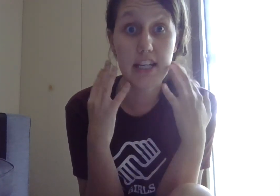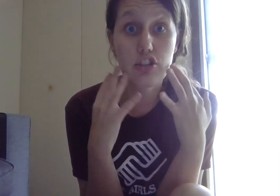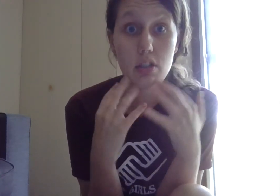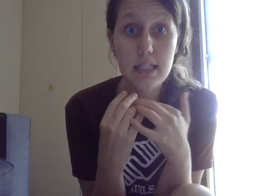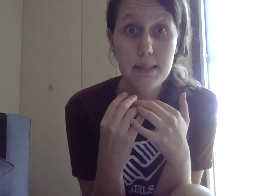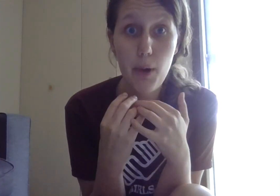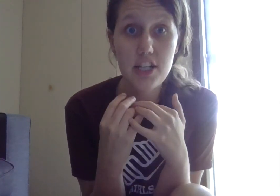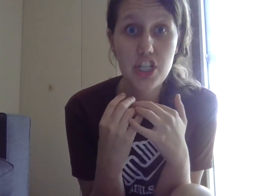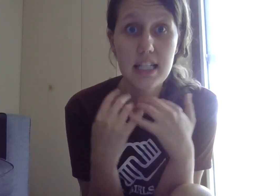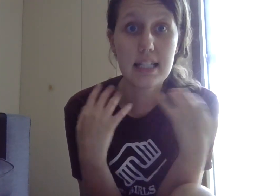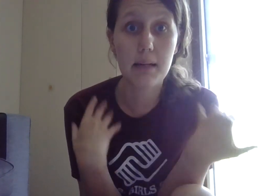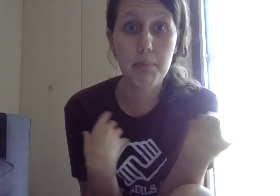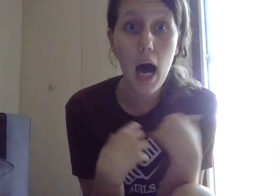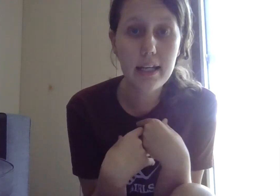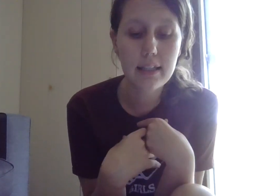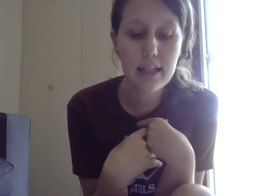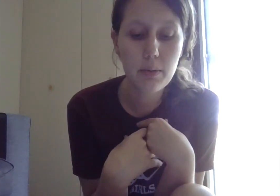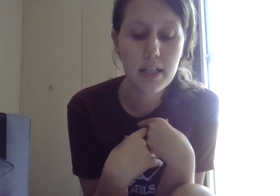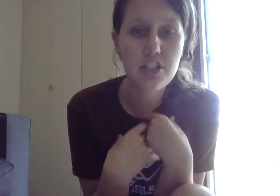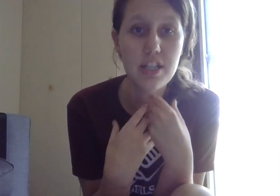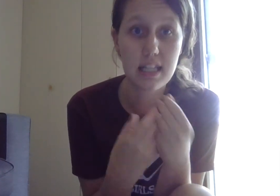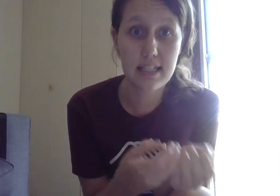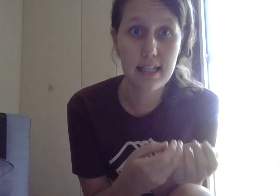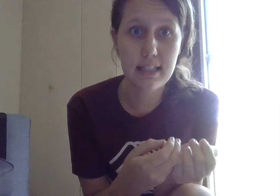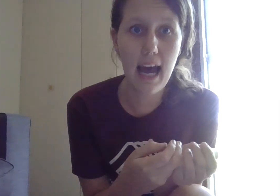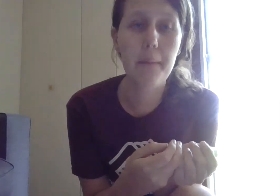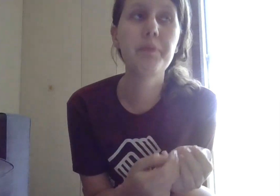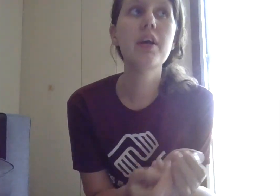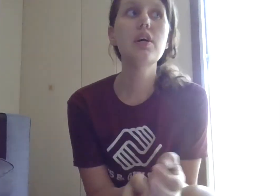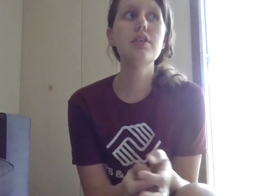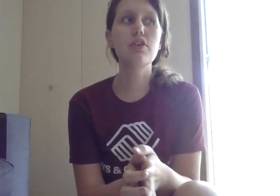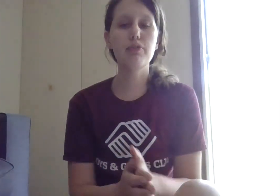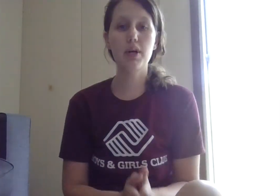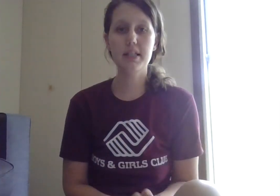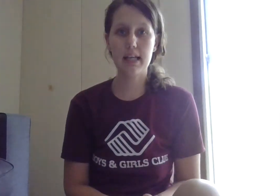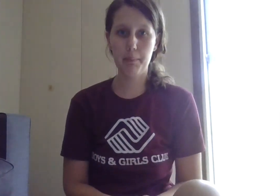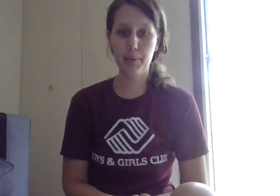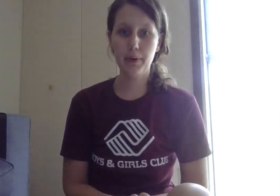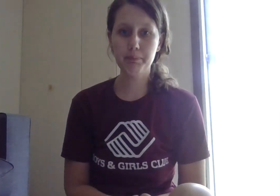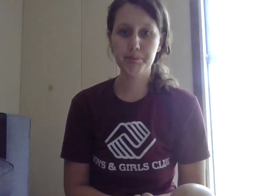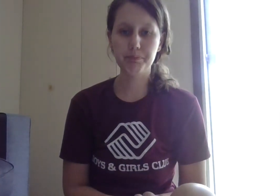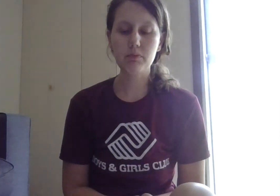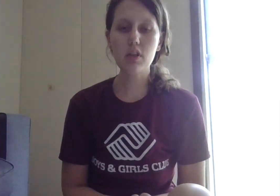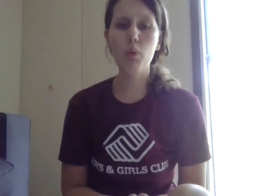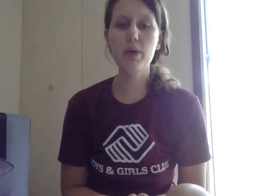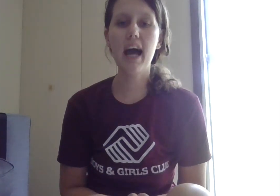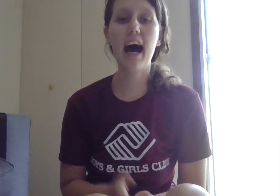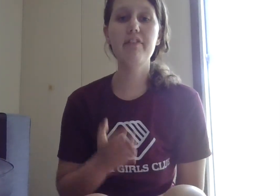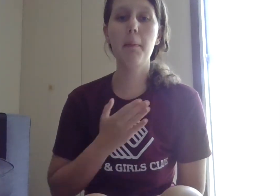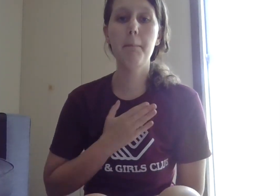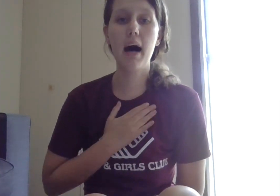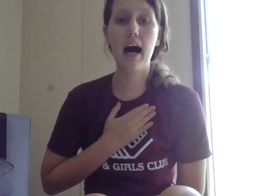facial expressions and body language and things like that. So for example, we have